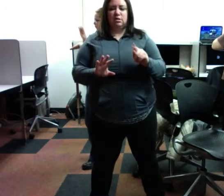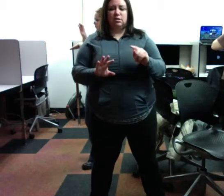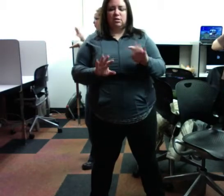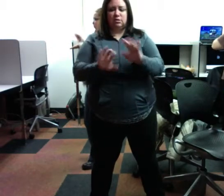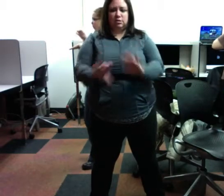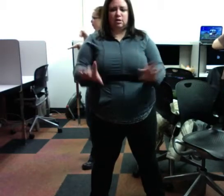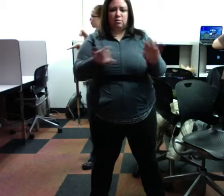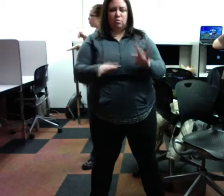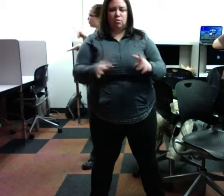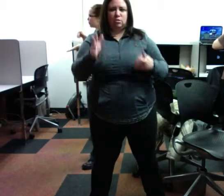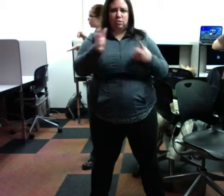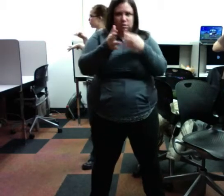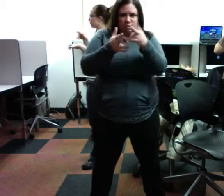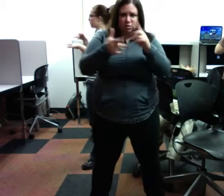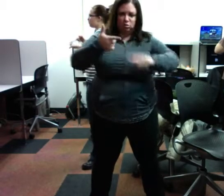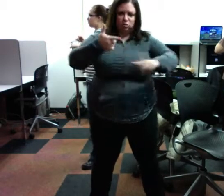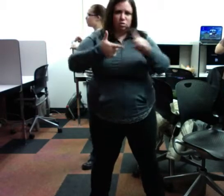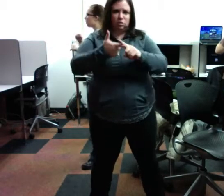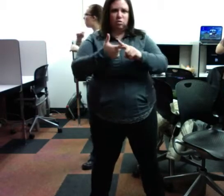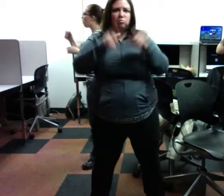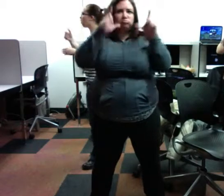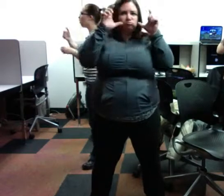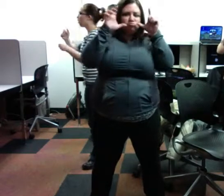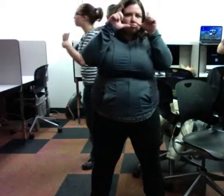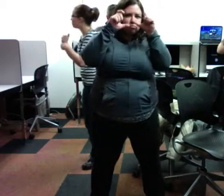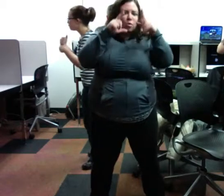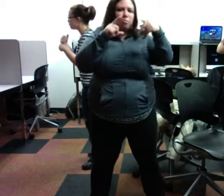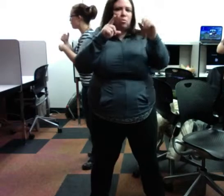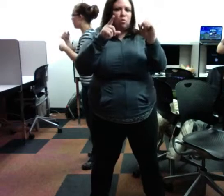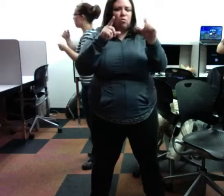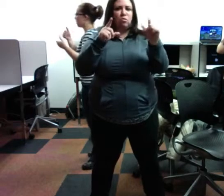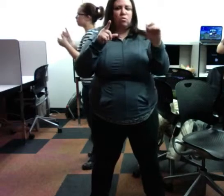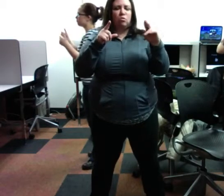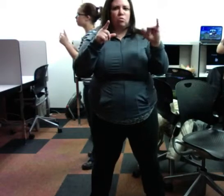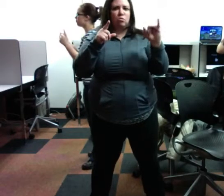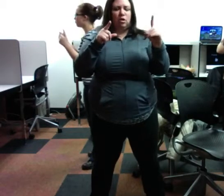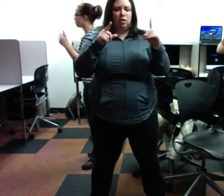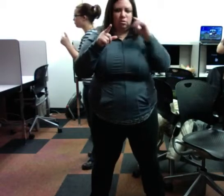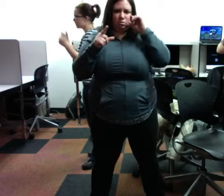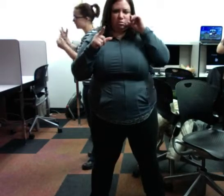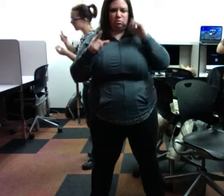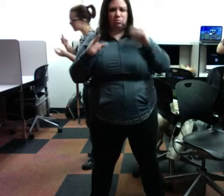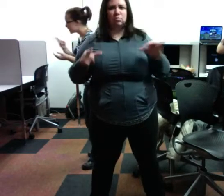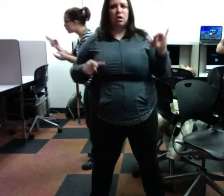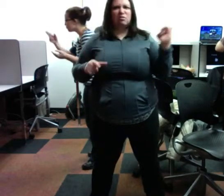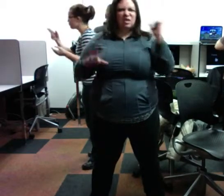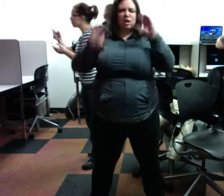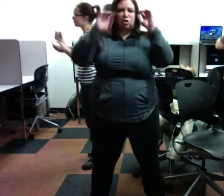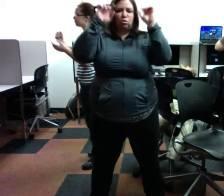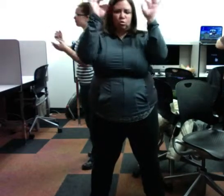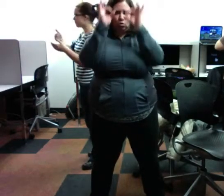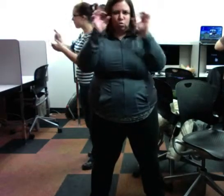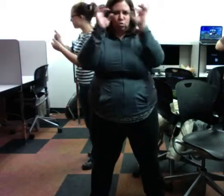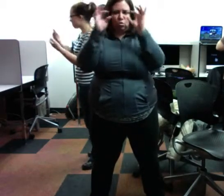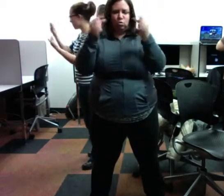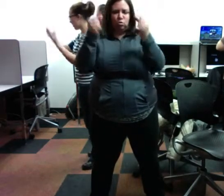and Polaroid cameras. It was sort of like Google in paperback form 35 years before Google came along. It was